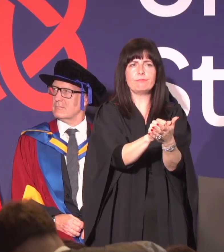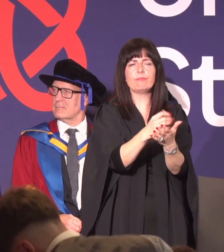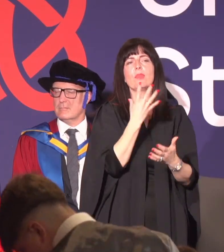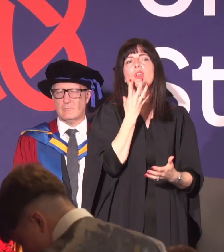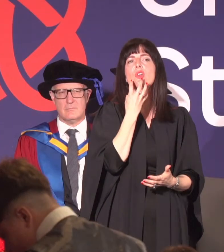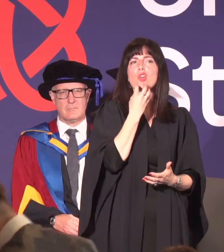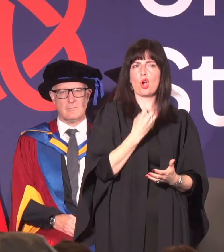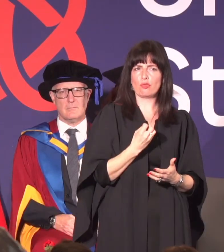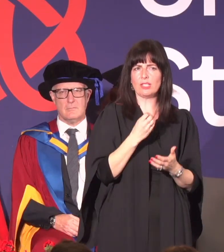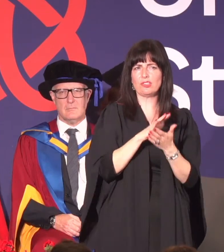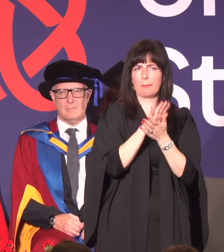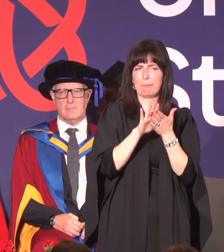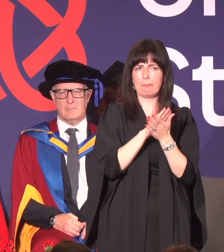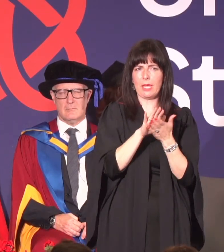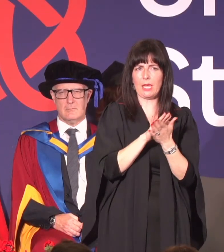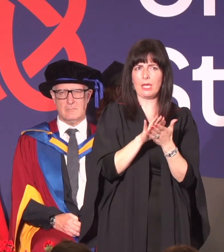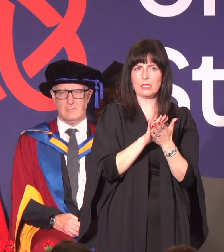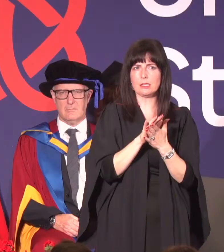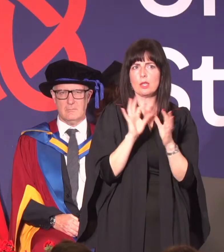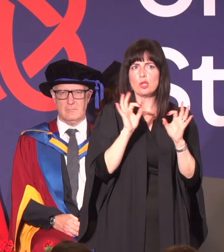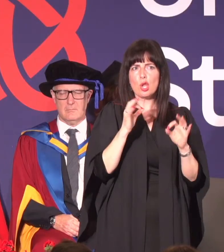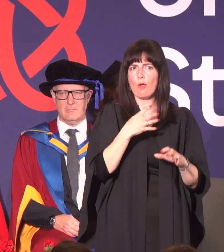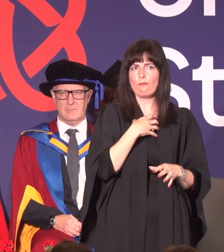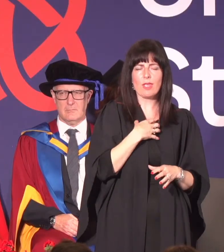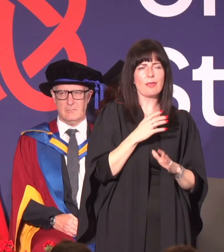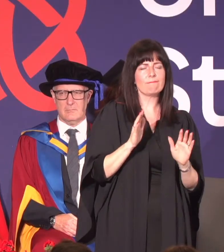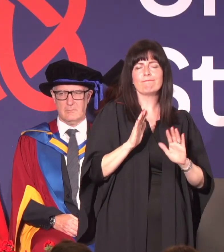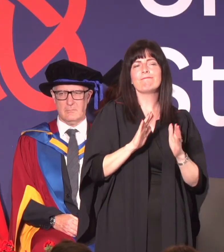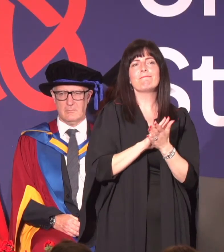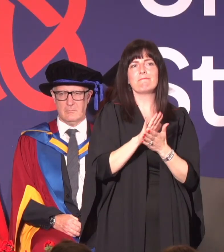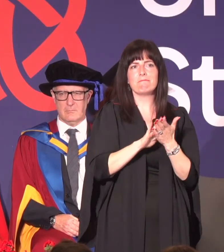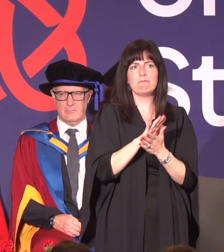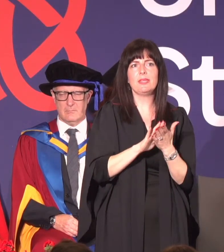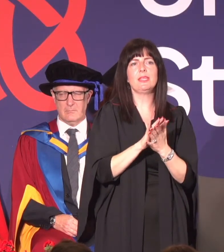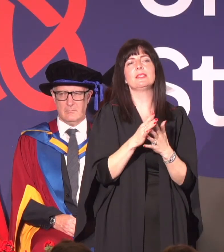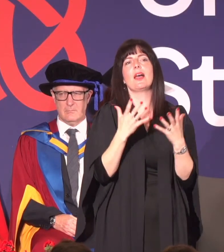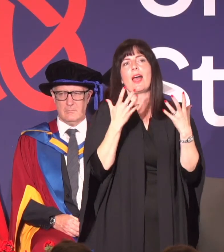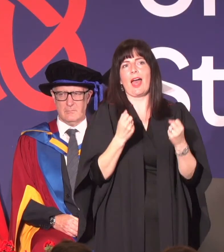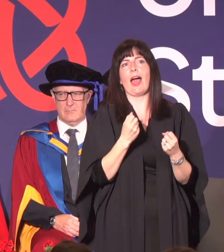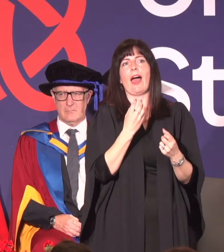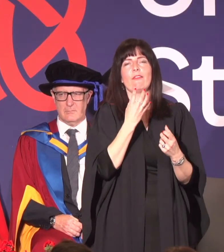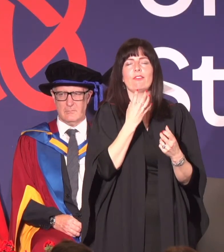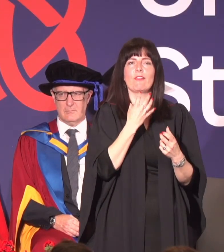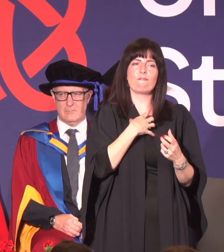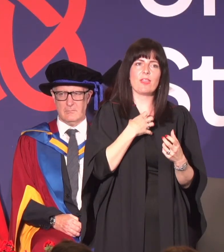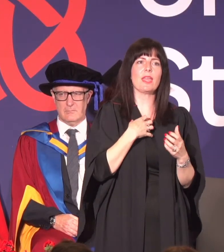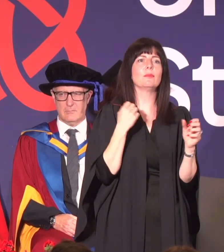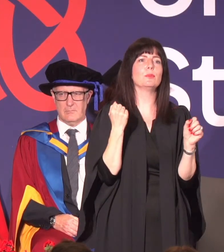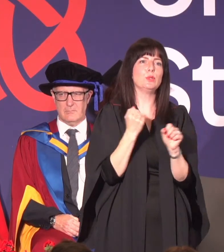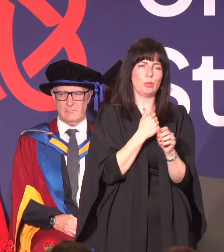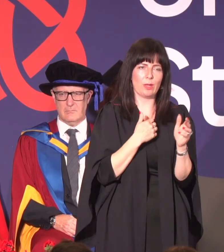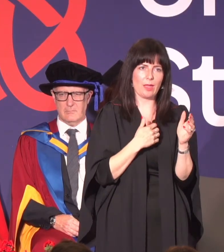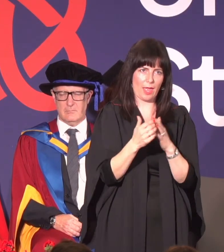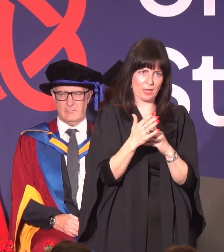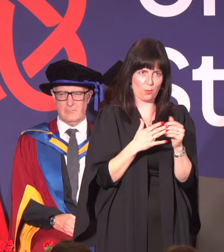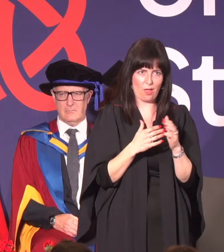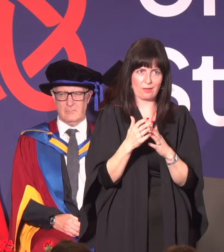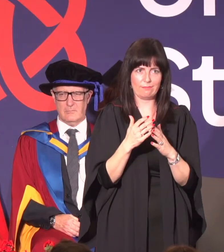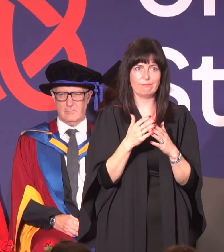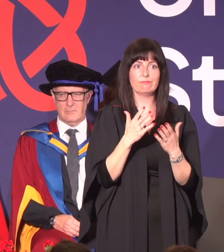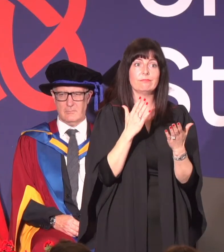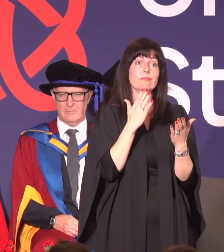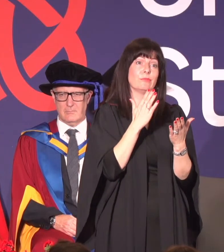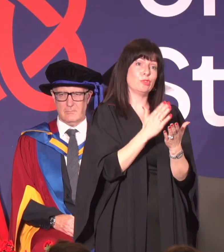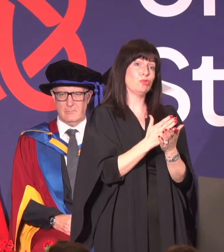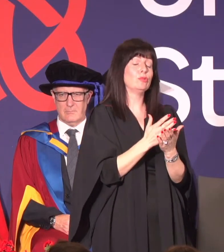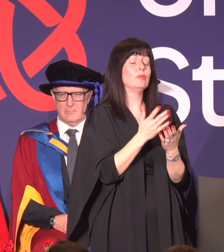Courage isn't about the absence of fear, it's about choosing to move forward anyway. And the truth is, The cave you fear